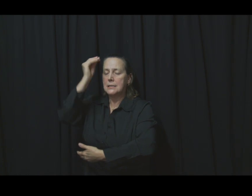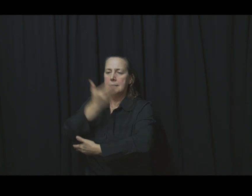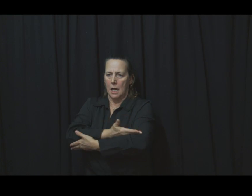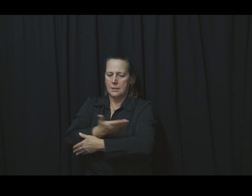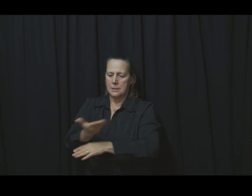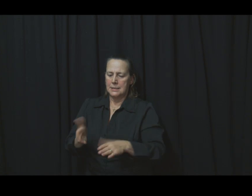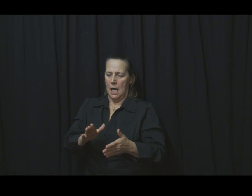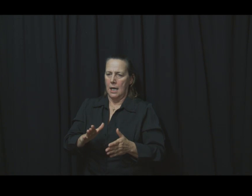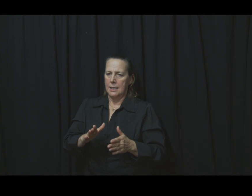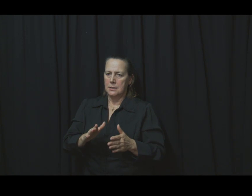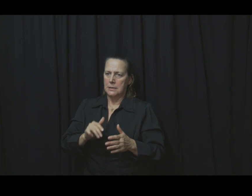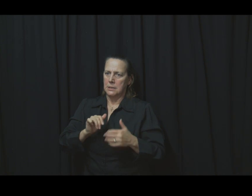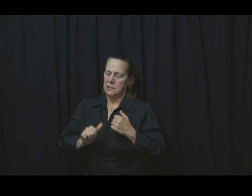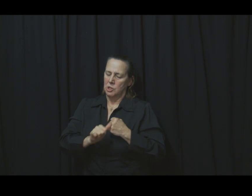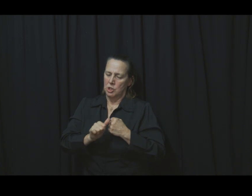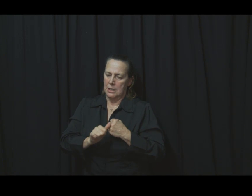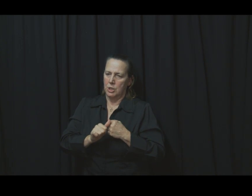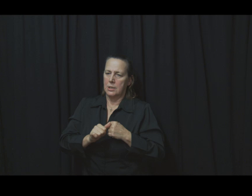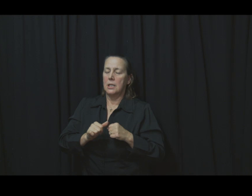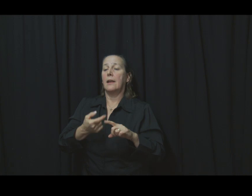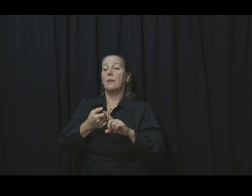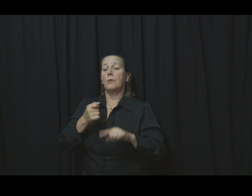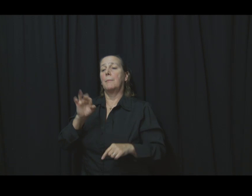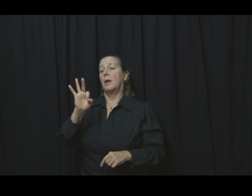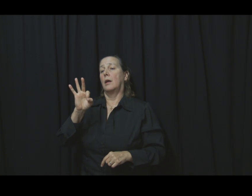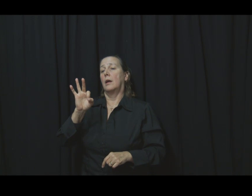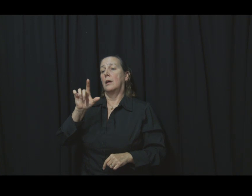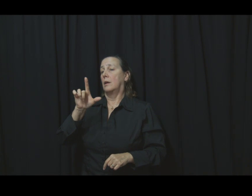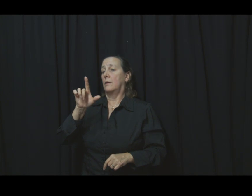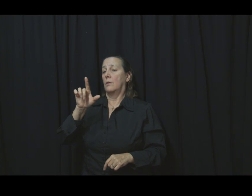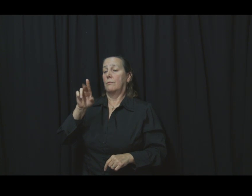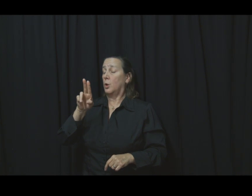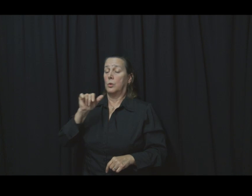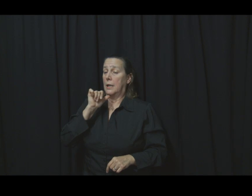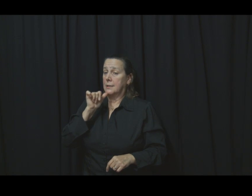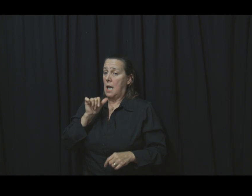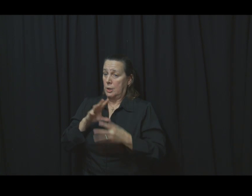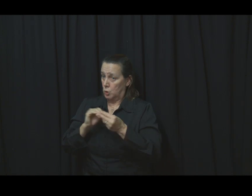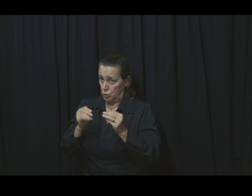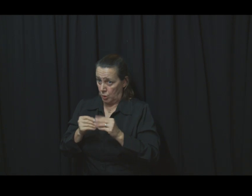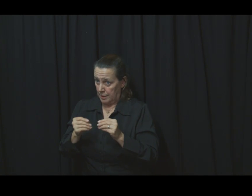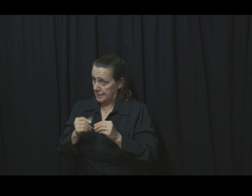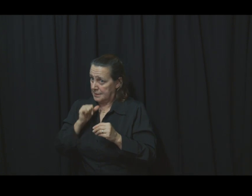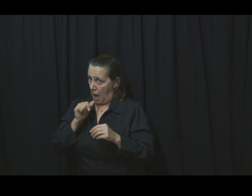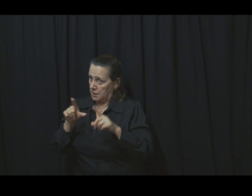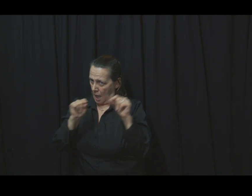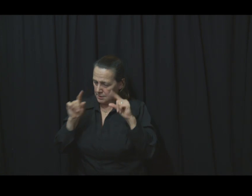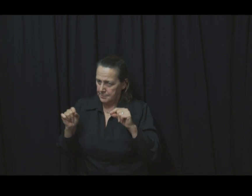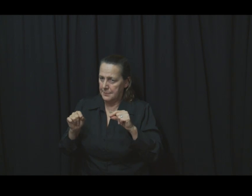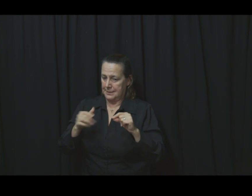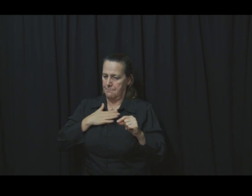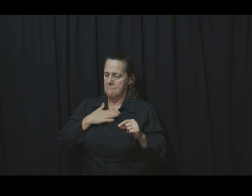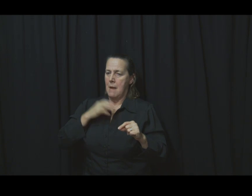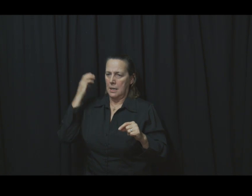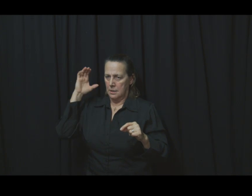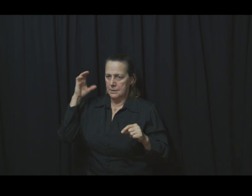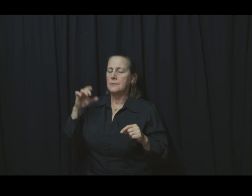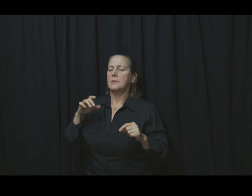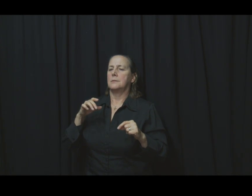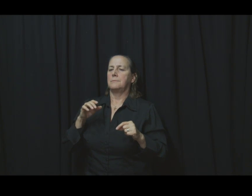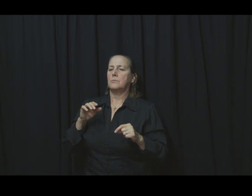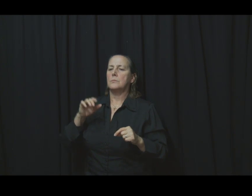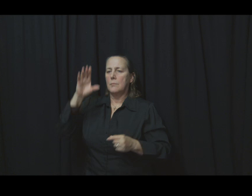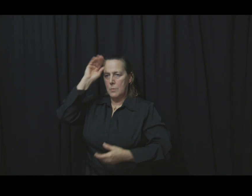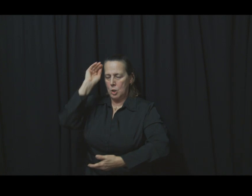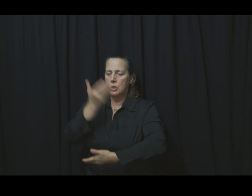from essentially the flu. This is not some story I heard about. It's my first cousin once removed. Because apparently the virus had the right